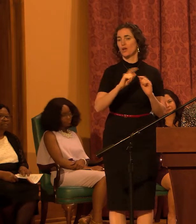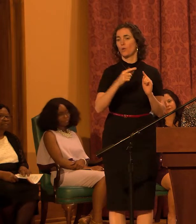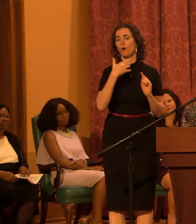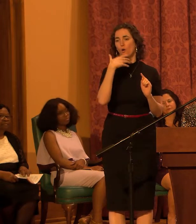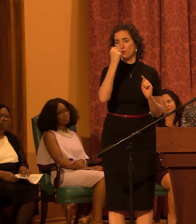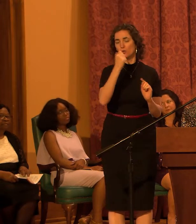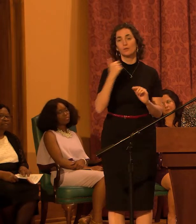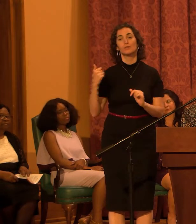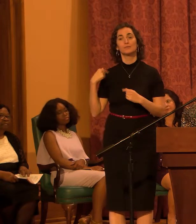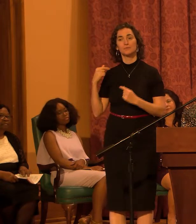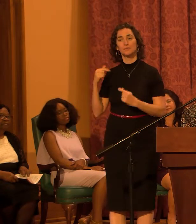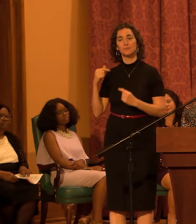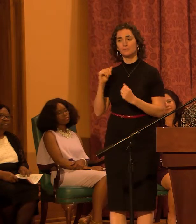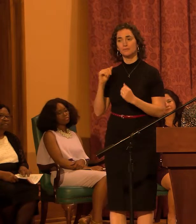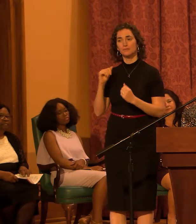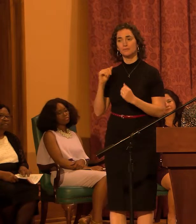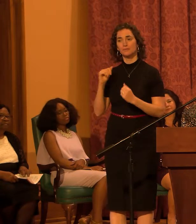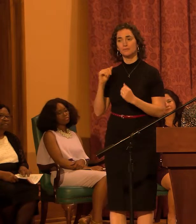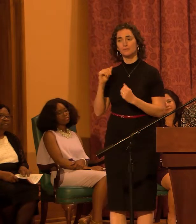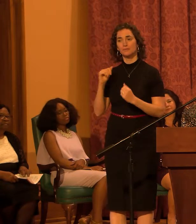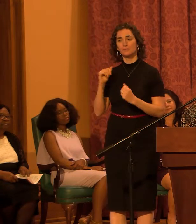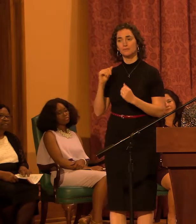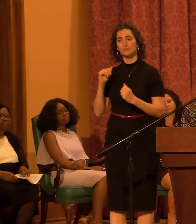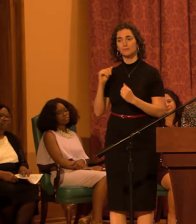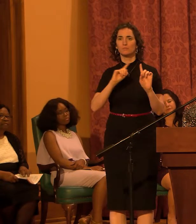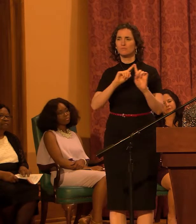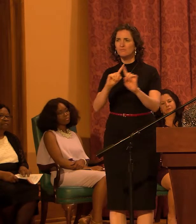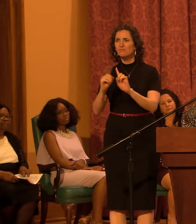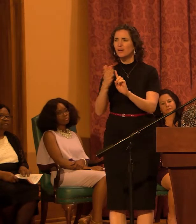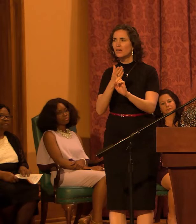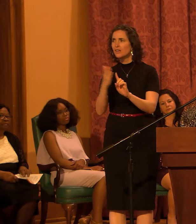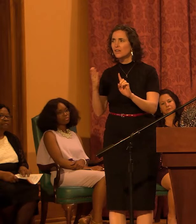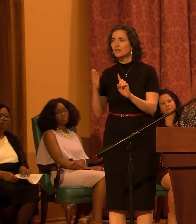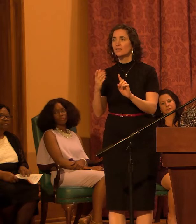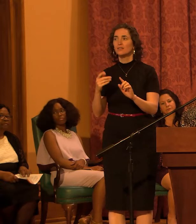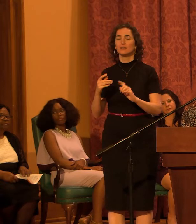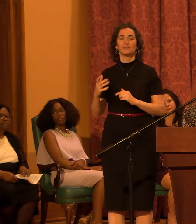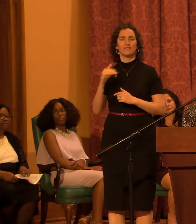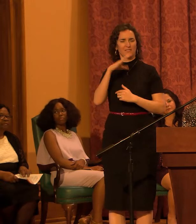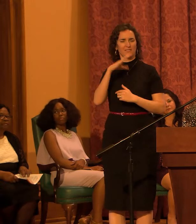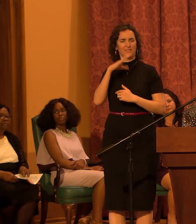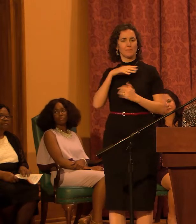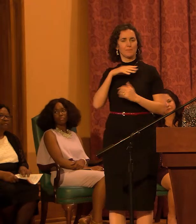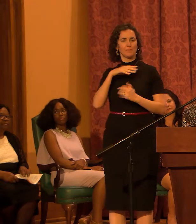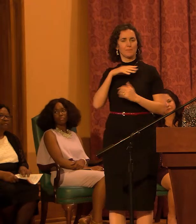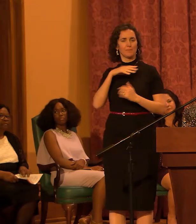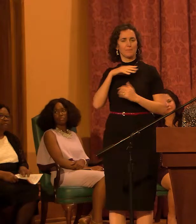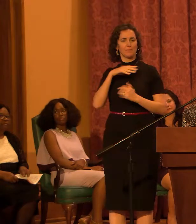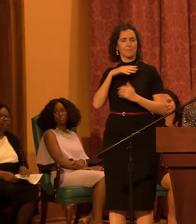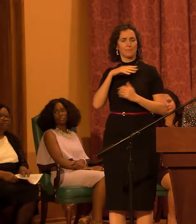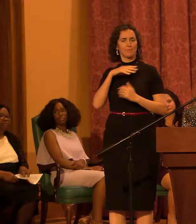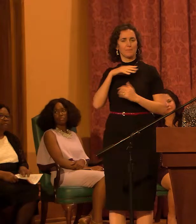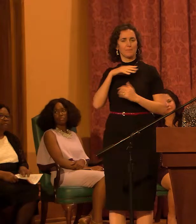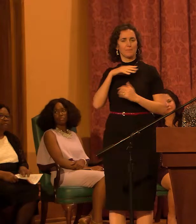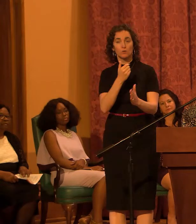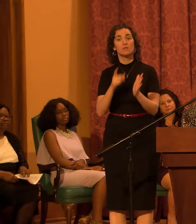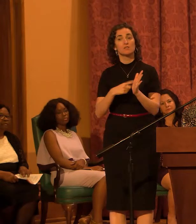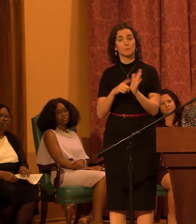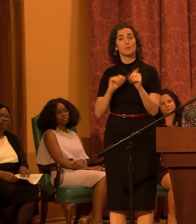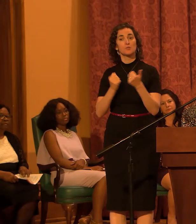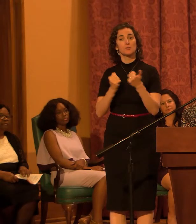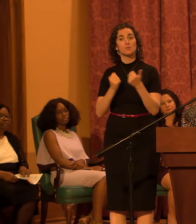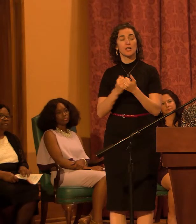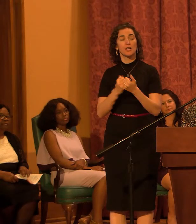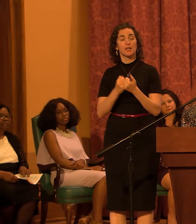been tackling and learning to live with all things being a female with autism. And it proved challenging at times,